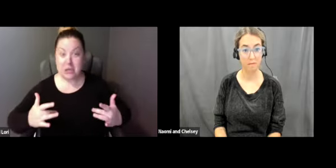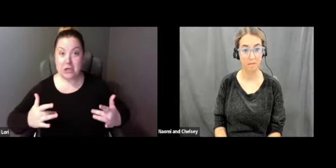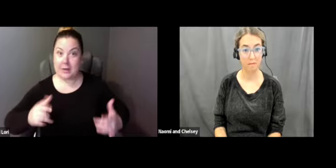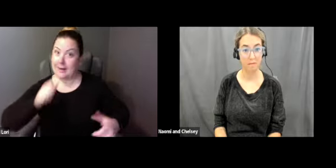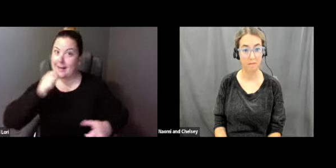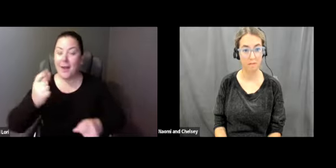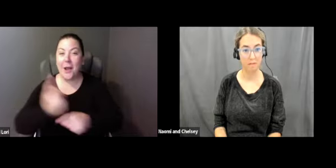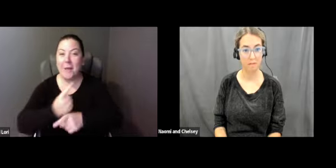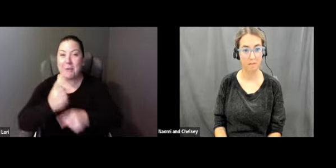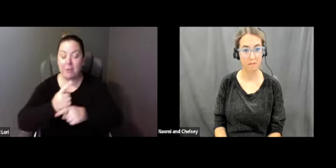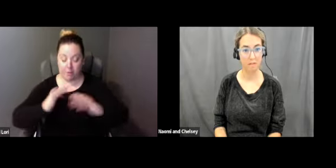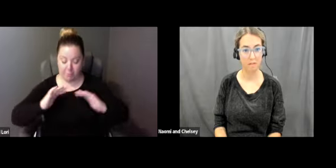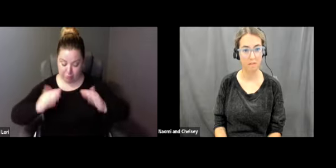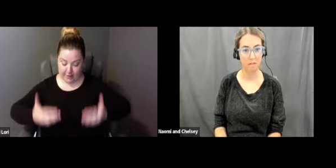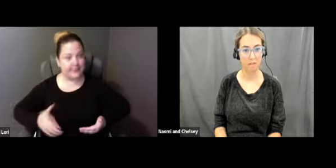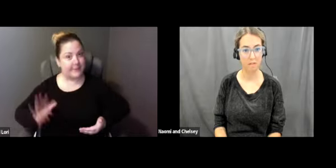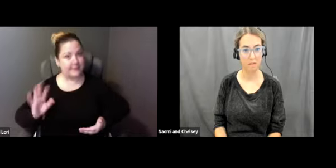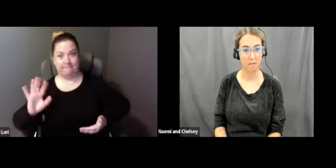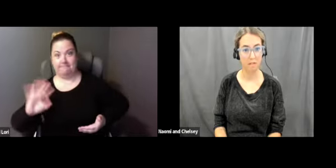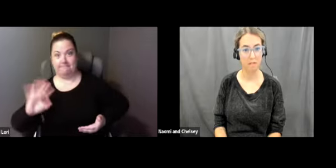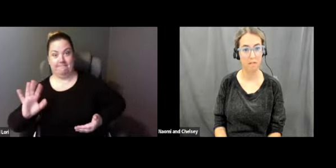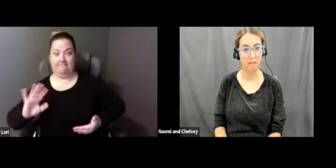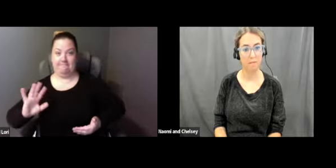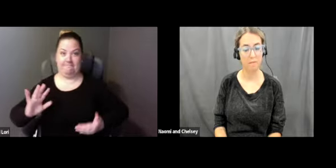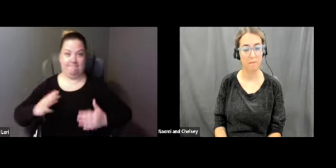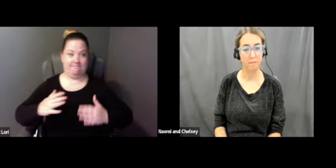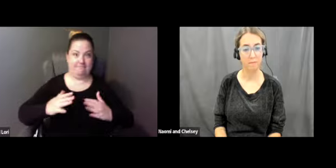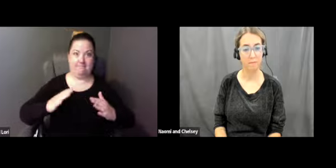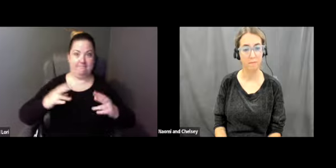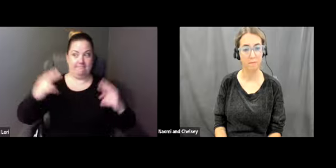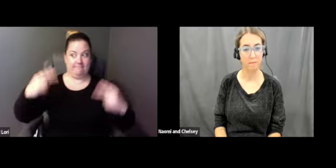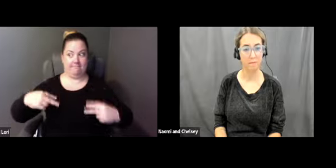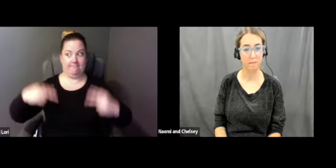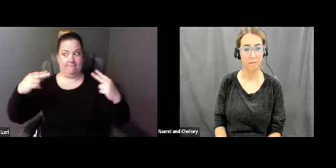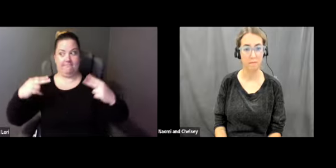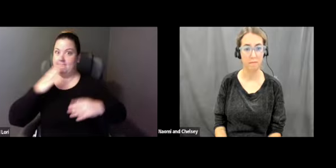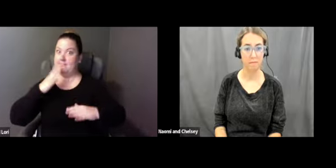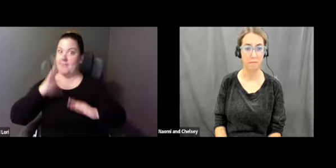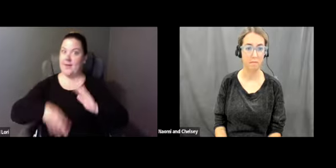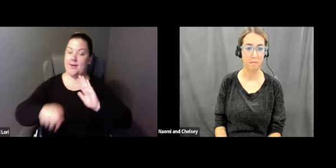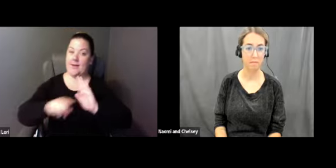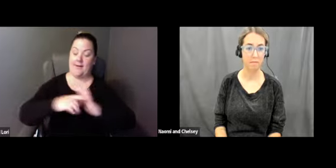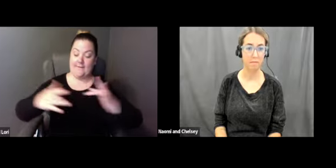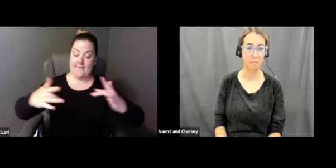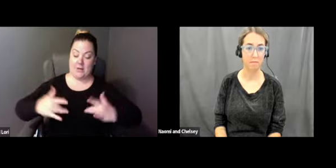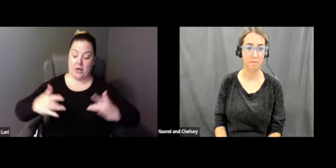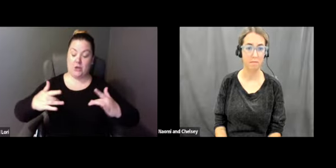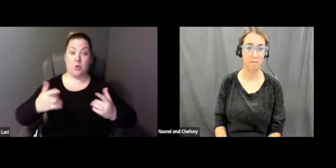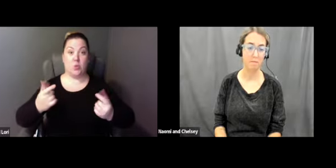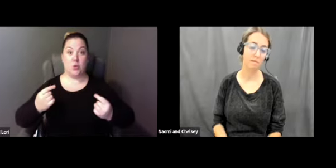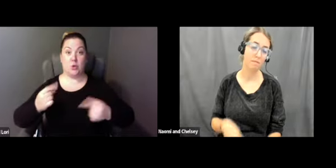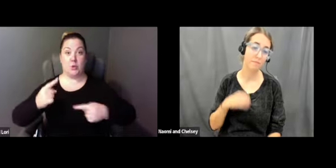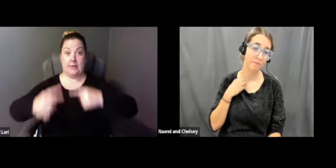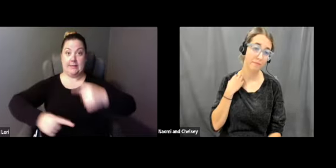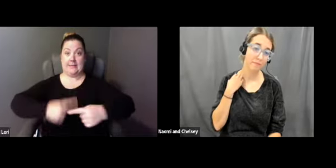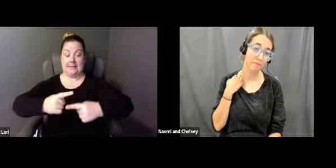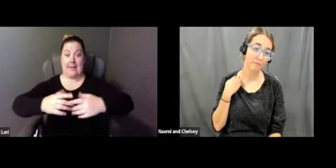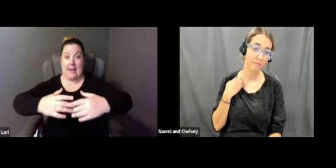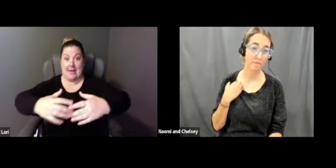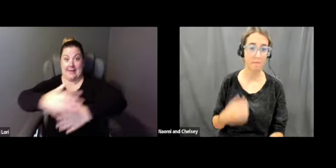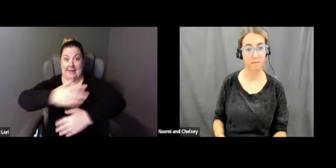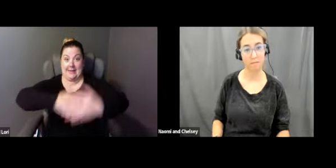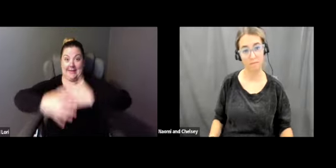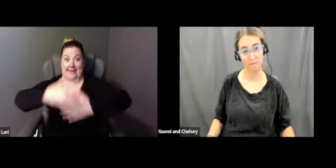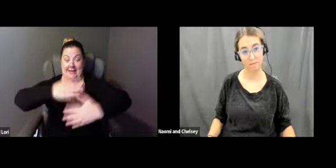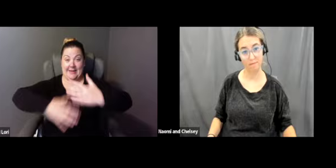because especially the breast area, because it was so like frowned upon for a woman to have breasts. So they had to completely change the